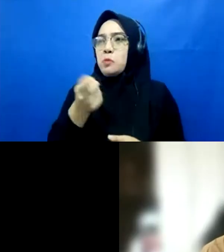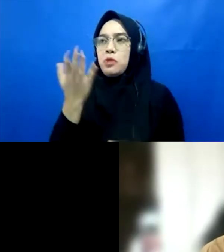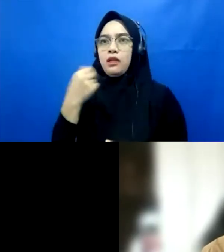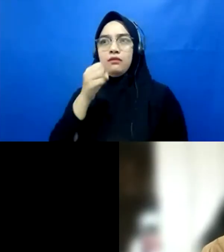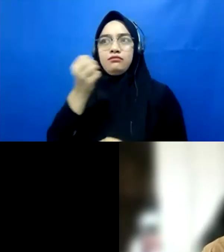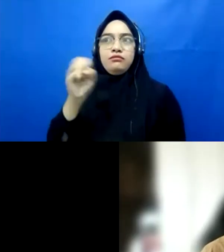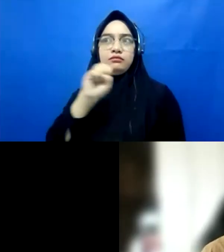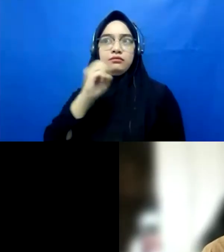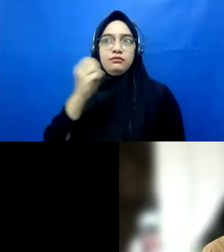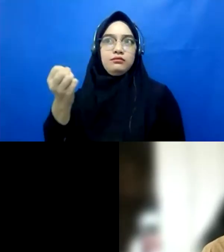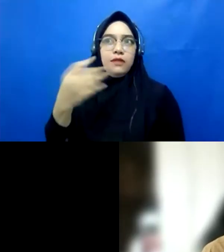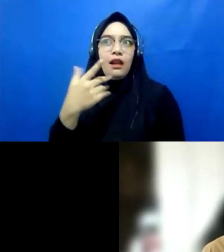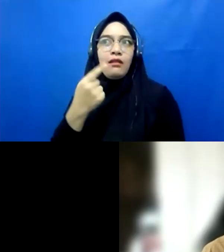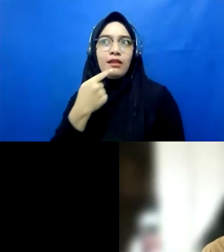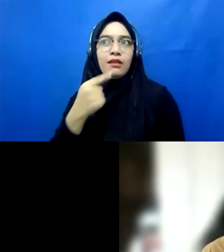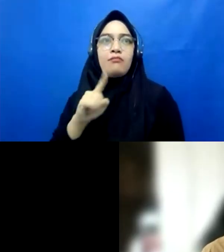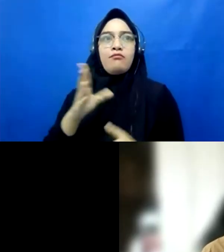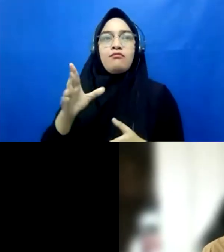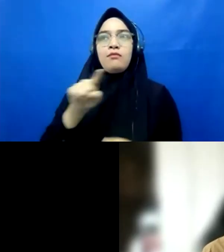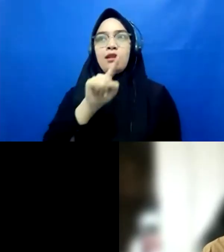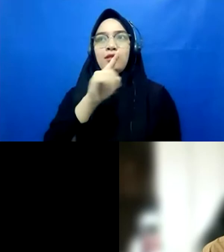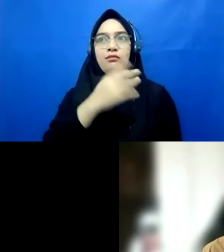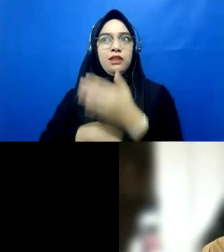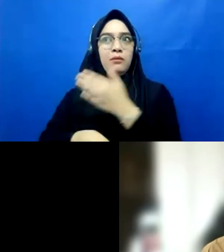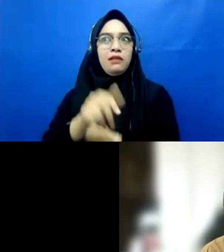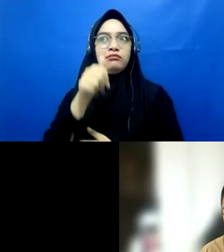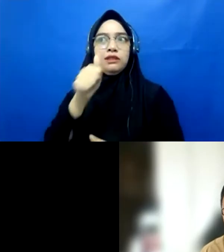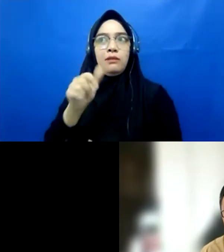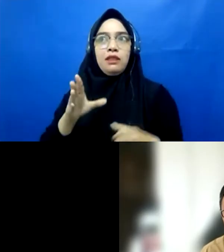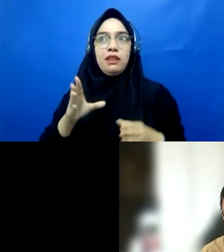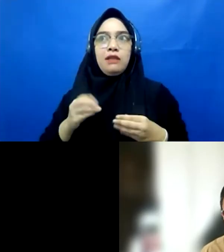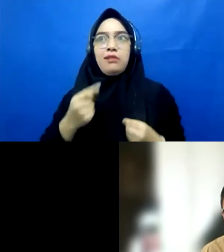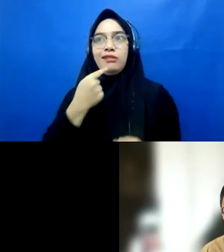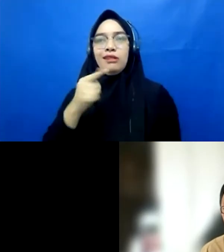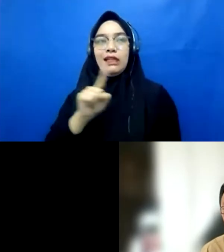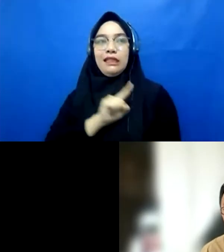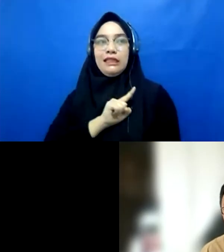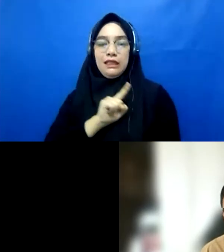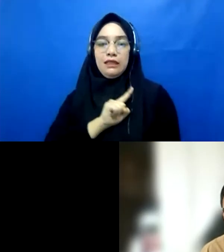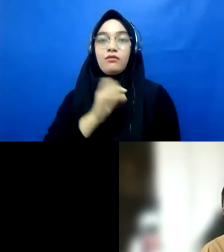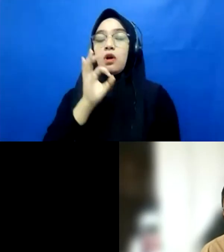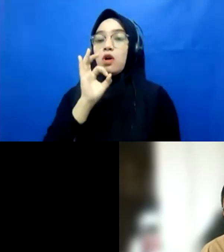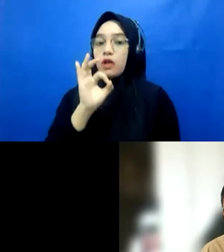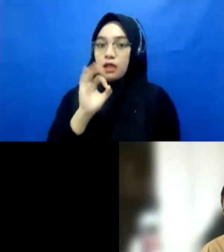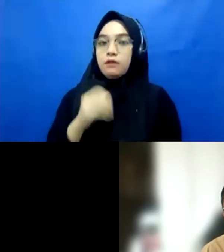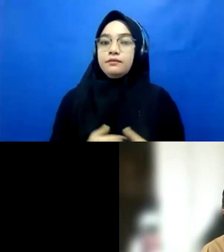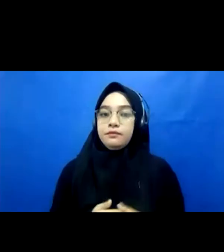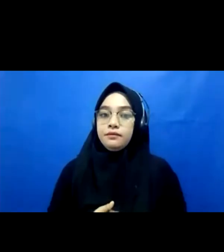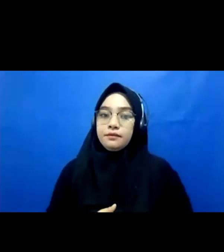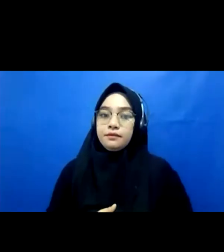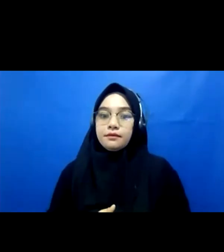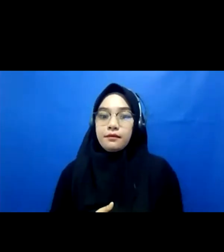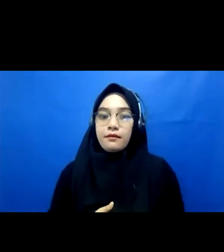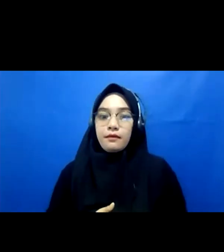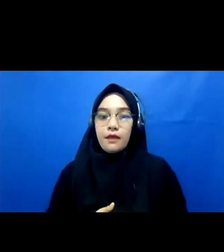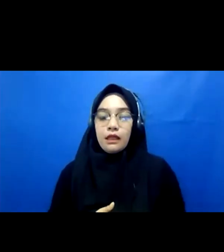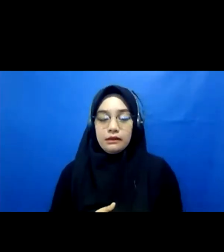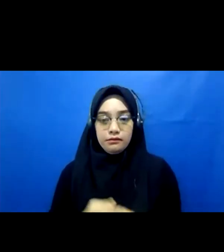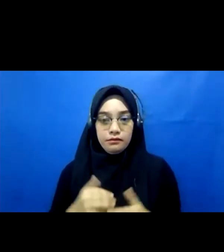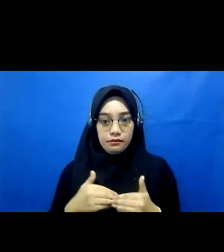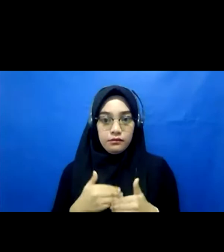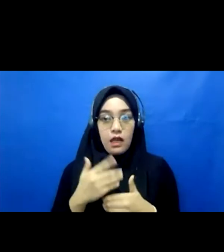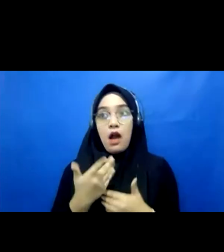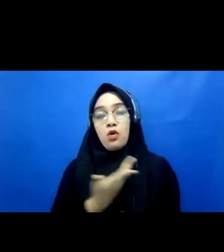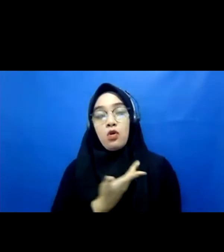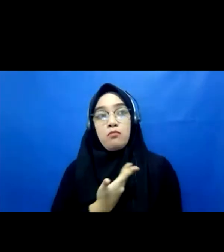I think that is so important. You know, Sokmi, if I may move on to you, you know, I would like to pose the same question to